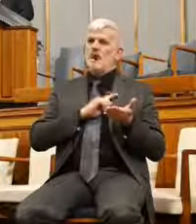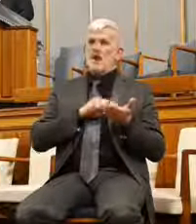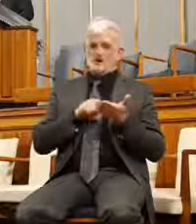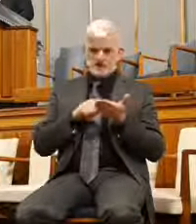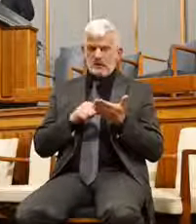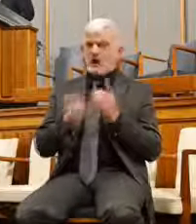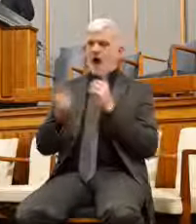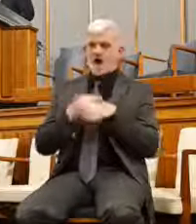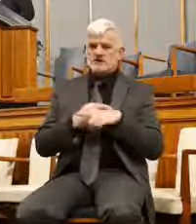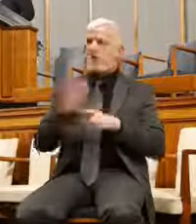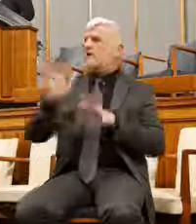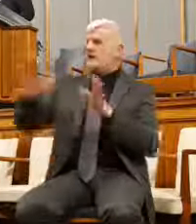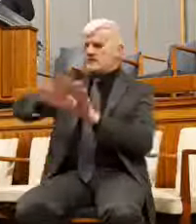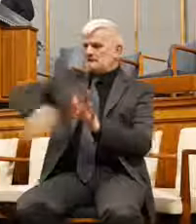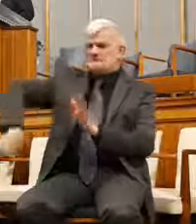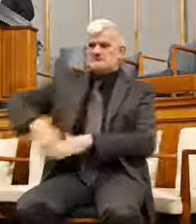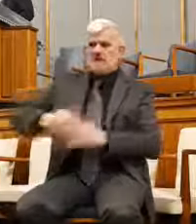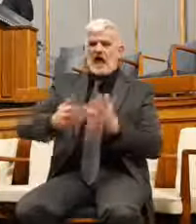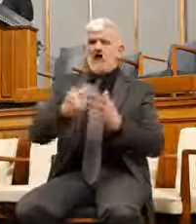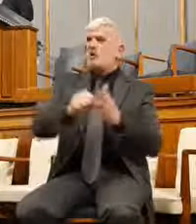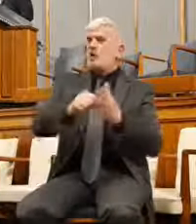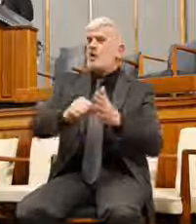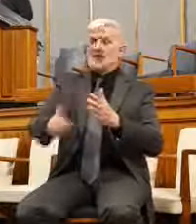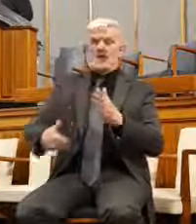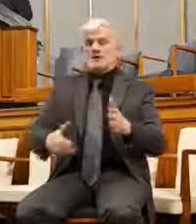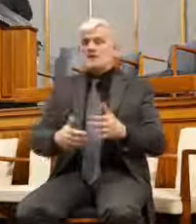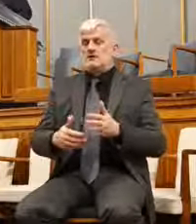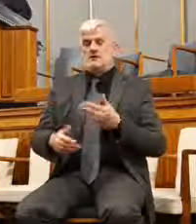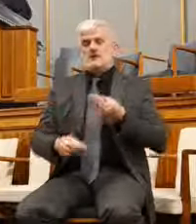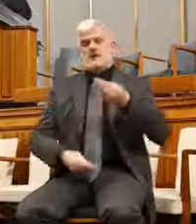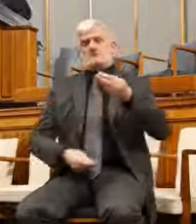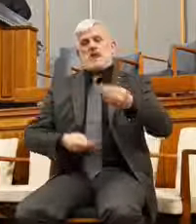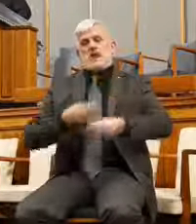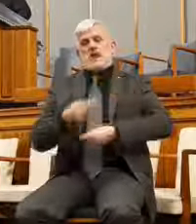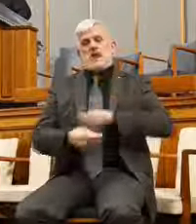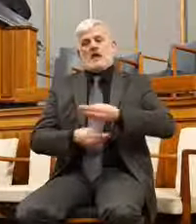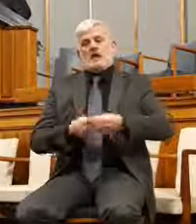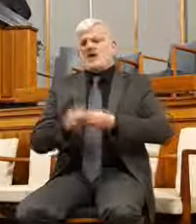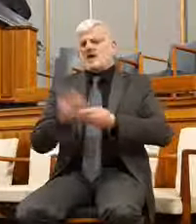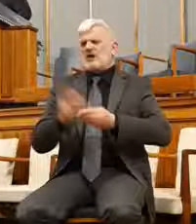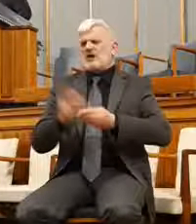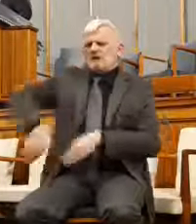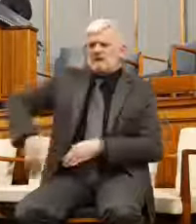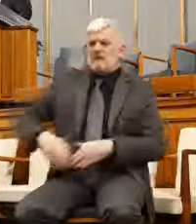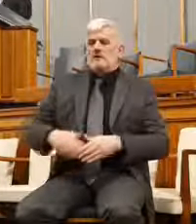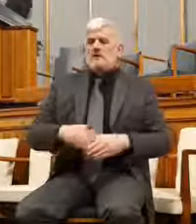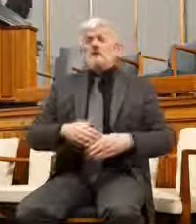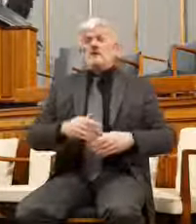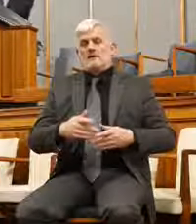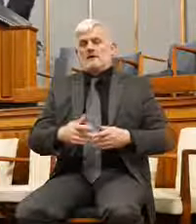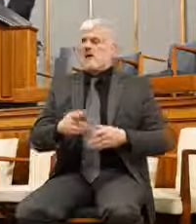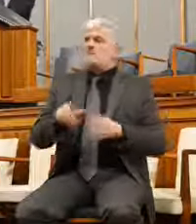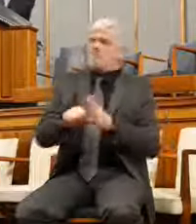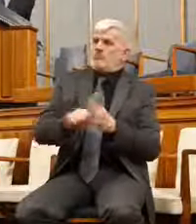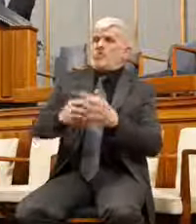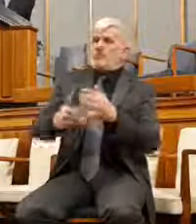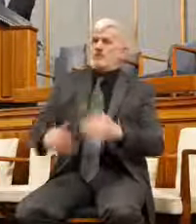for another. Our problem is that we don't really want to hear these answers. It's plain,